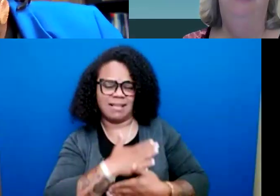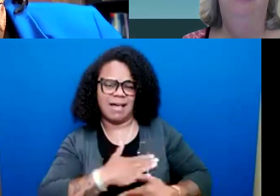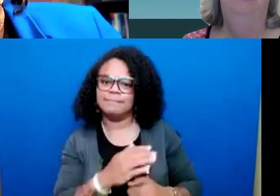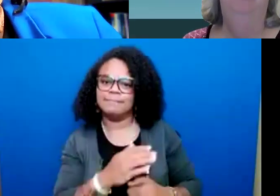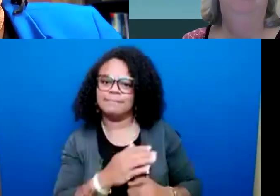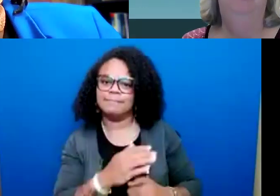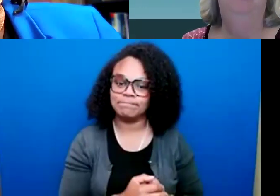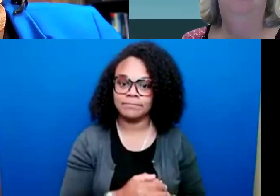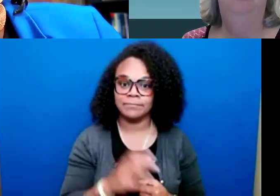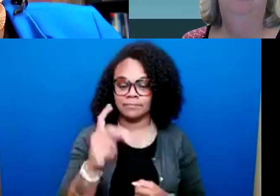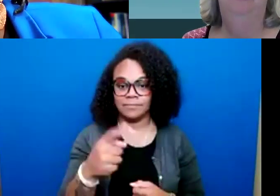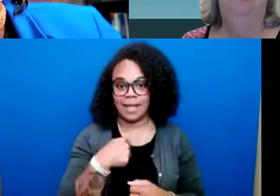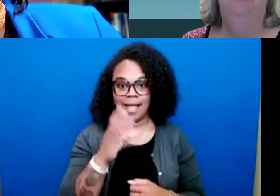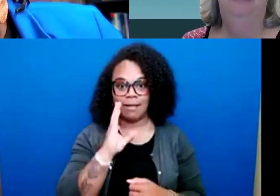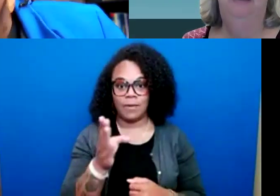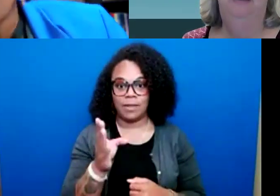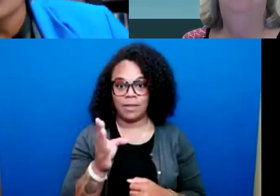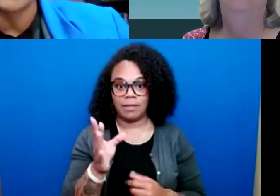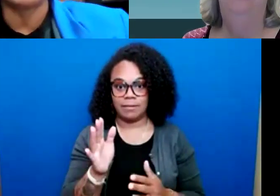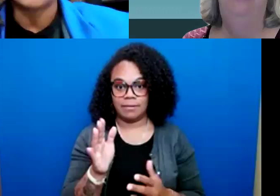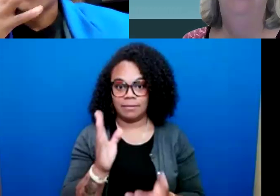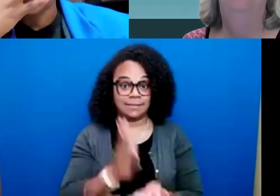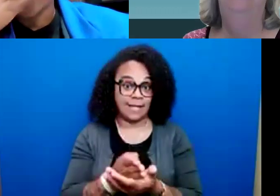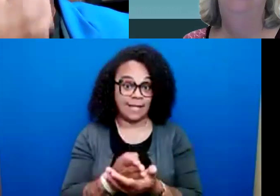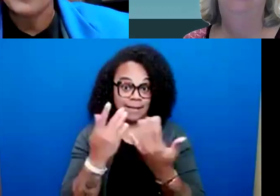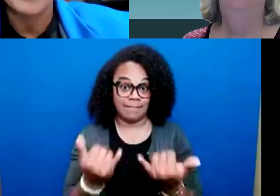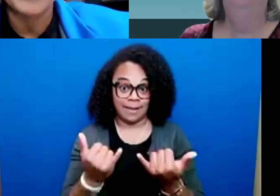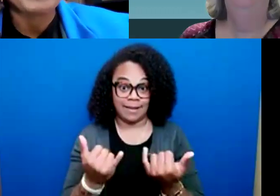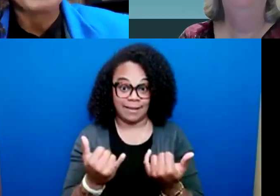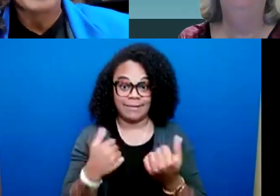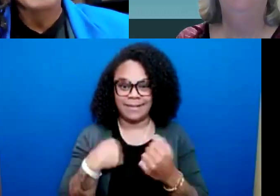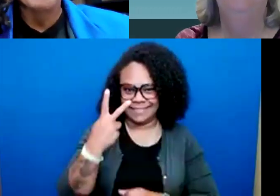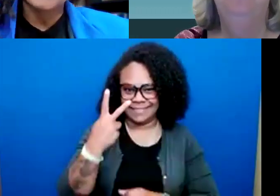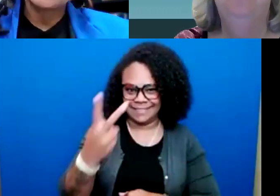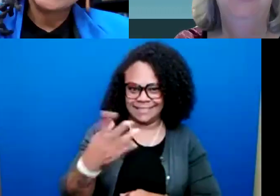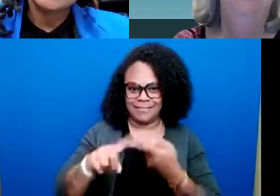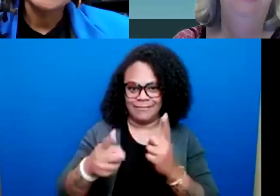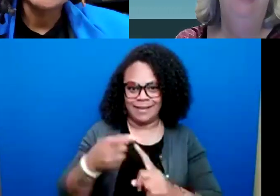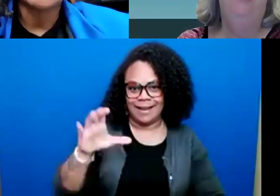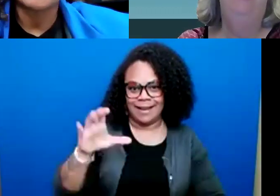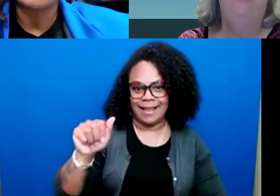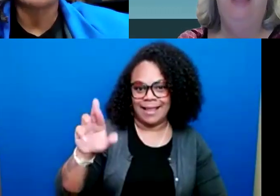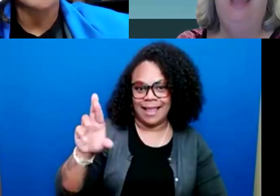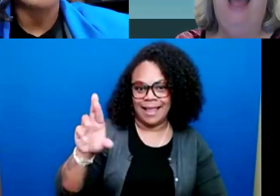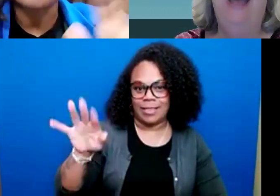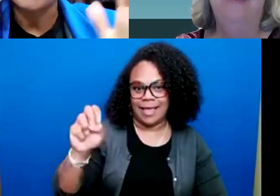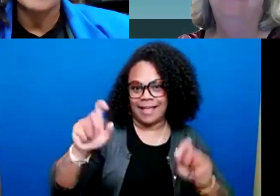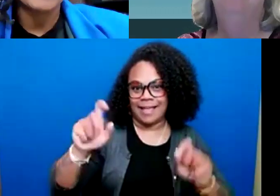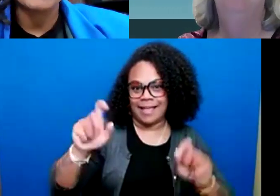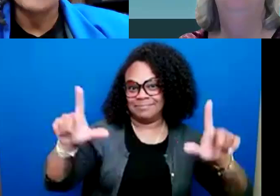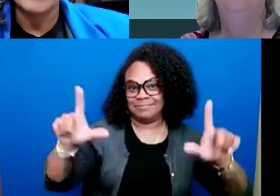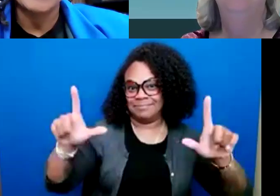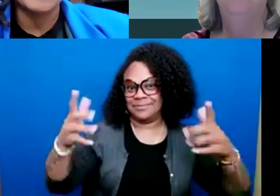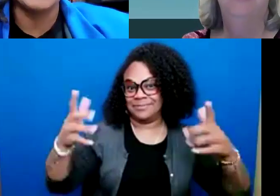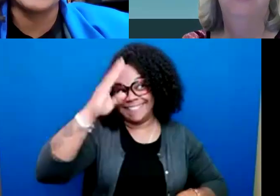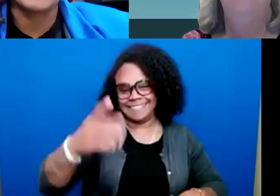So I am going to stop there just because I see my friend Caroline coming on. I'm not going to